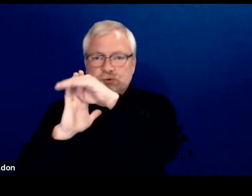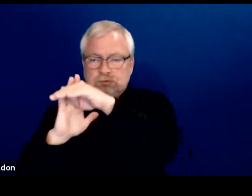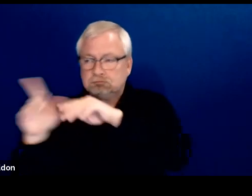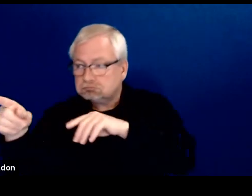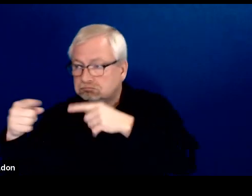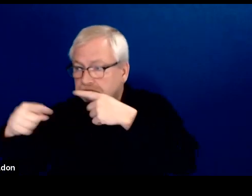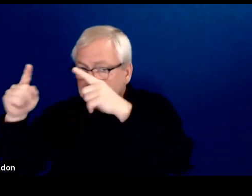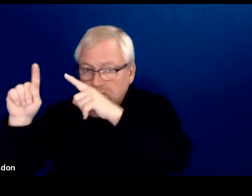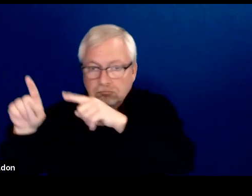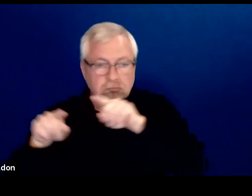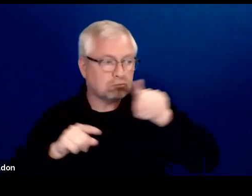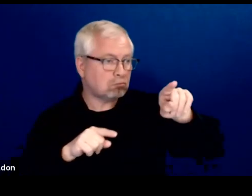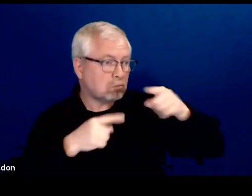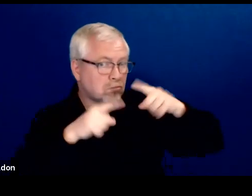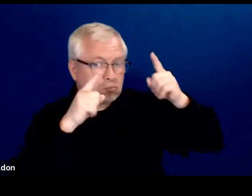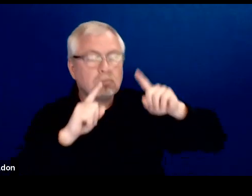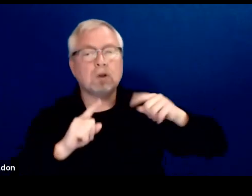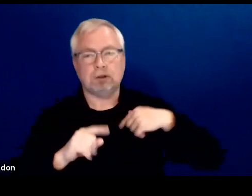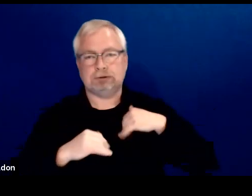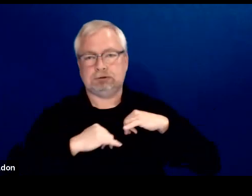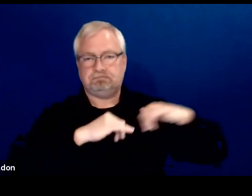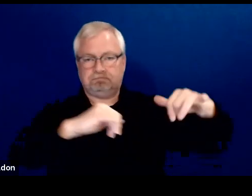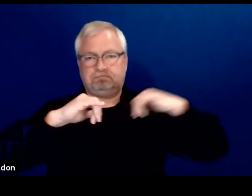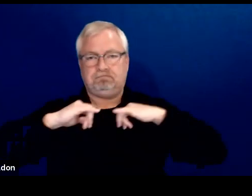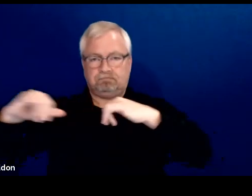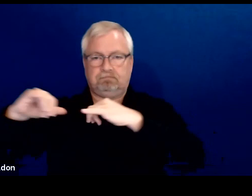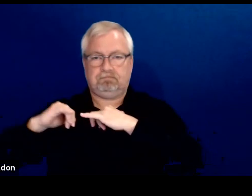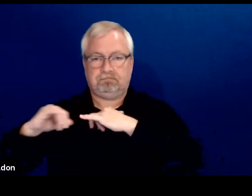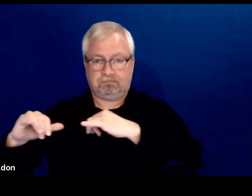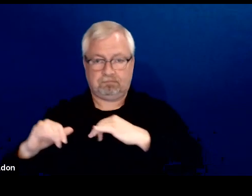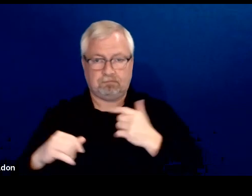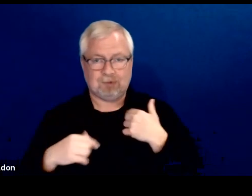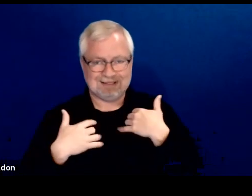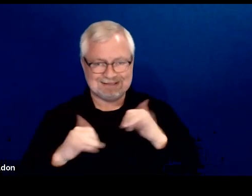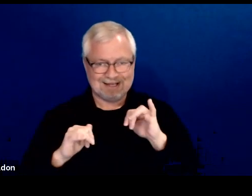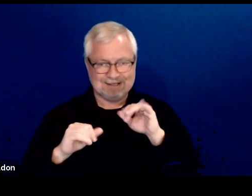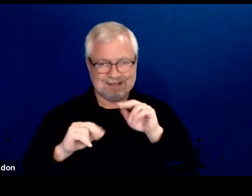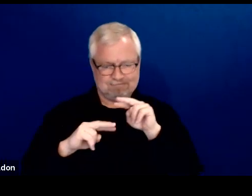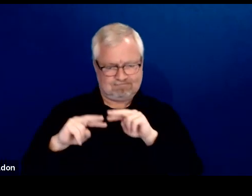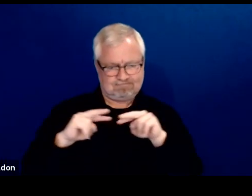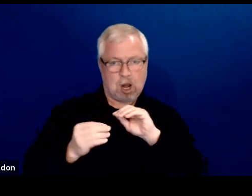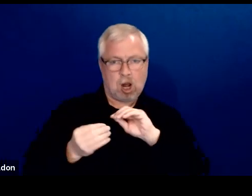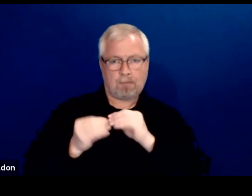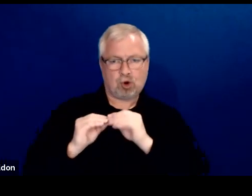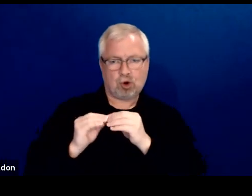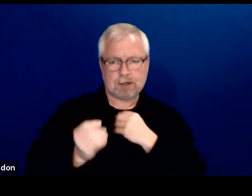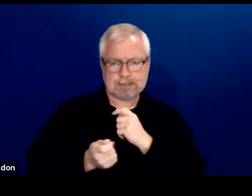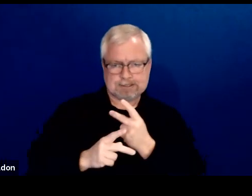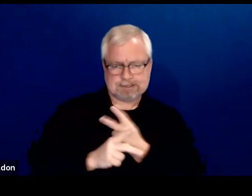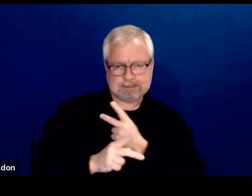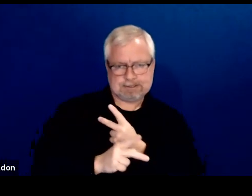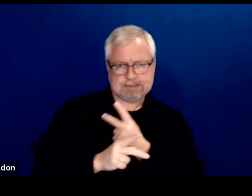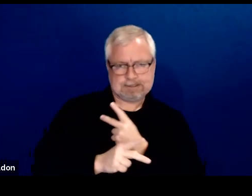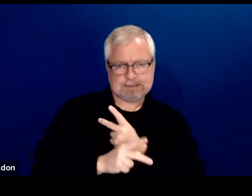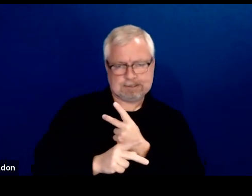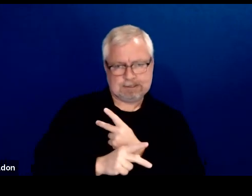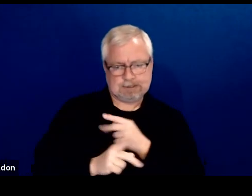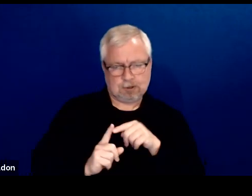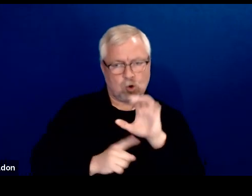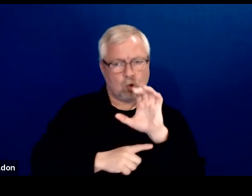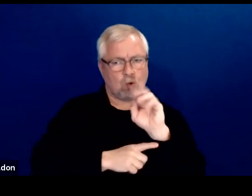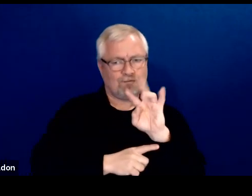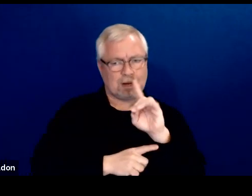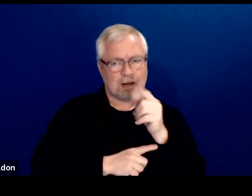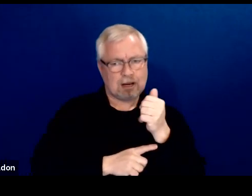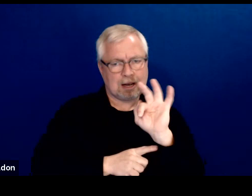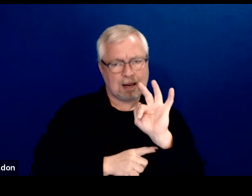at epidemiological data on learning more about this, the thing about COVID-19, just in the time since that March